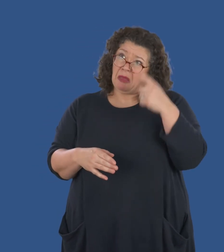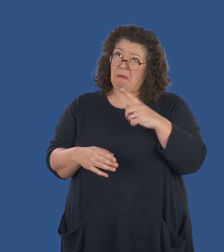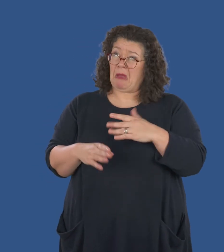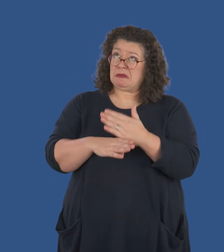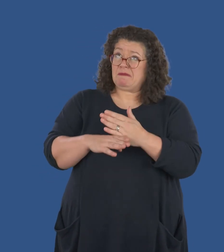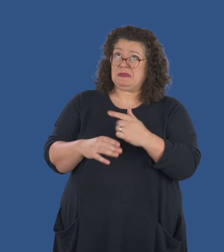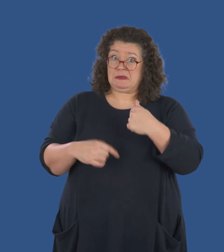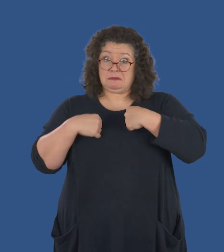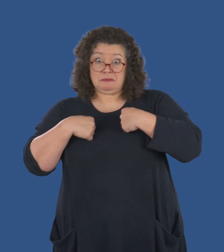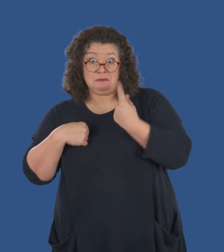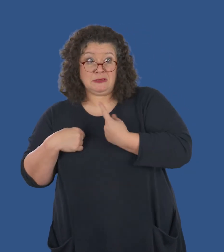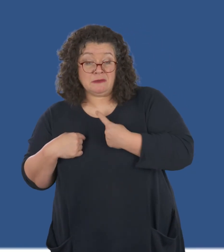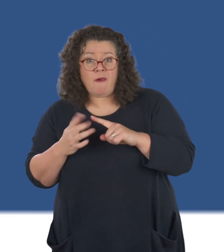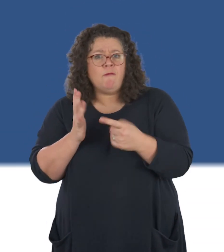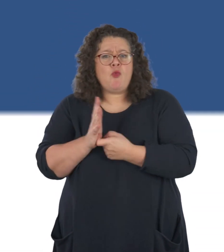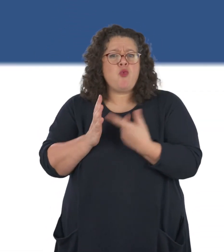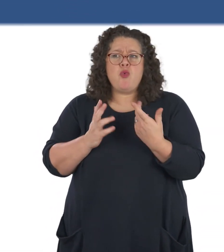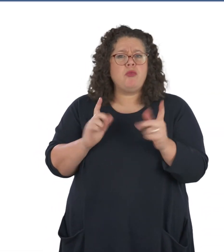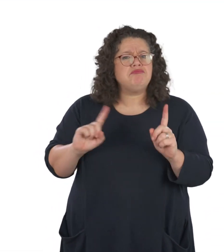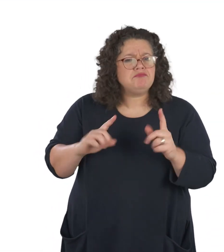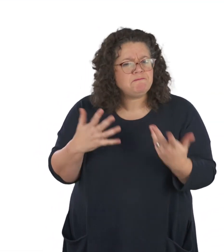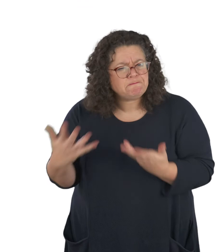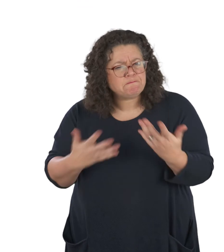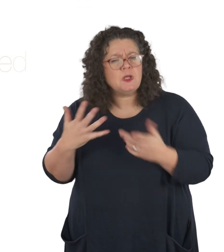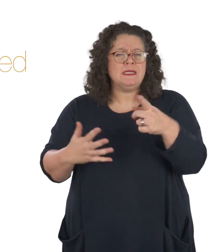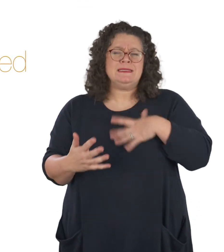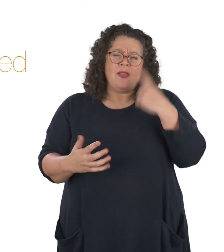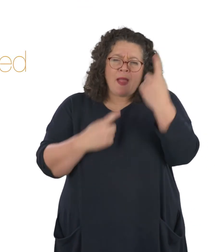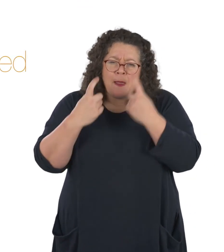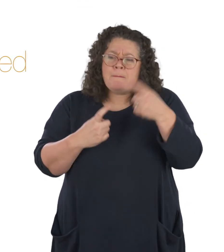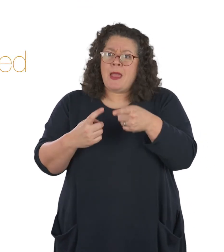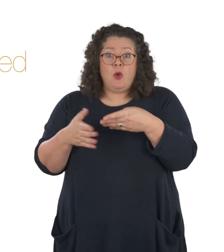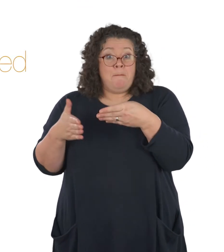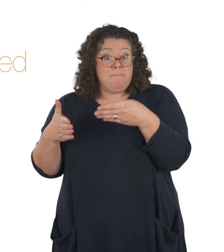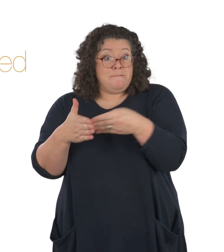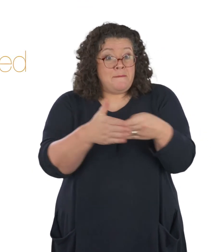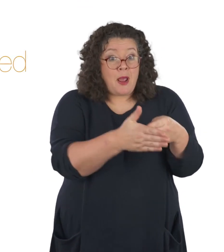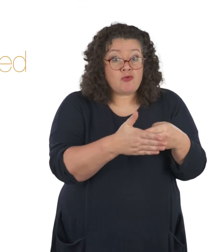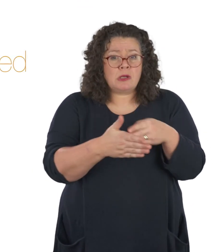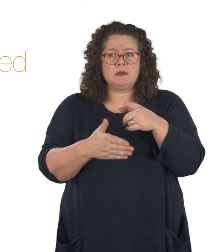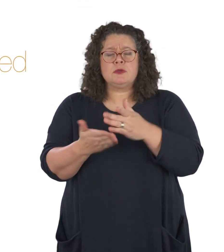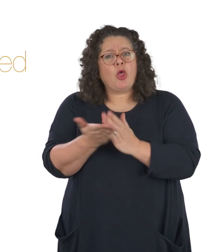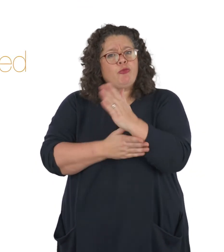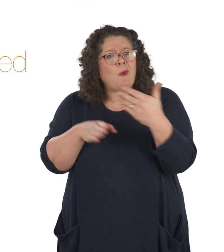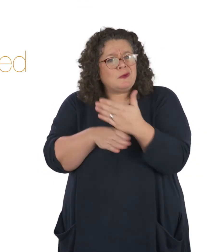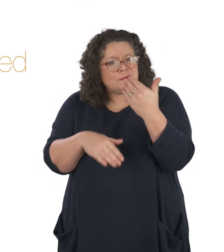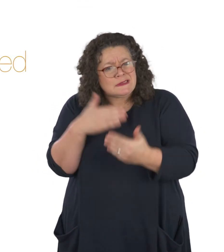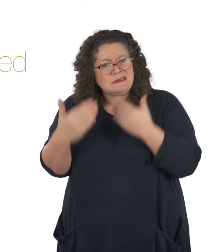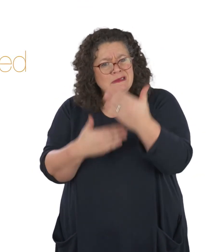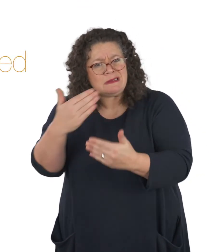yourself? Then you will need to think about the impairment-related barriers you might face during your campaigning activities, and